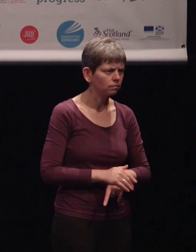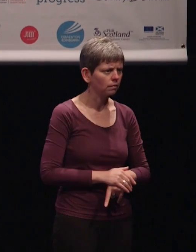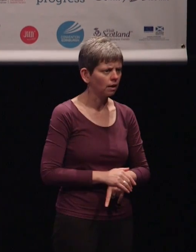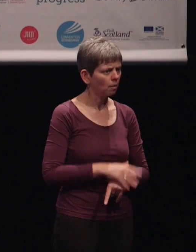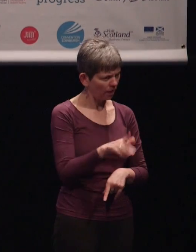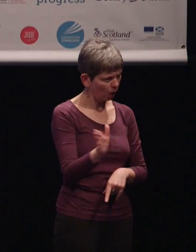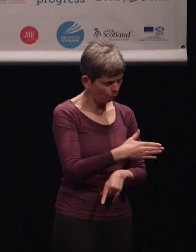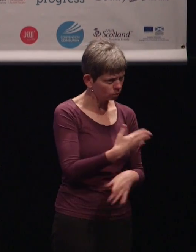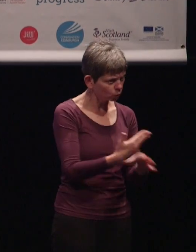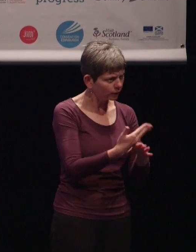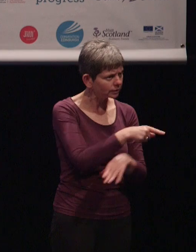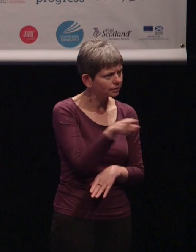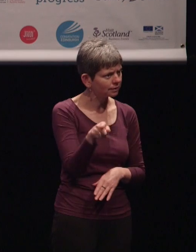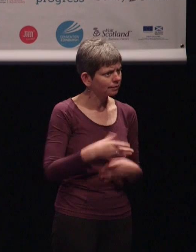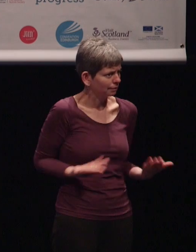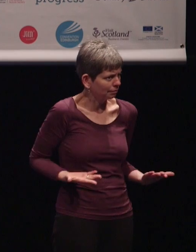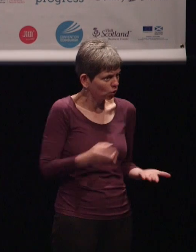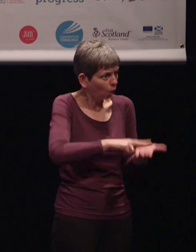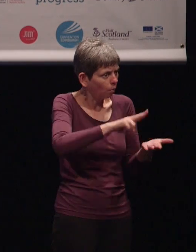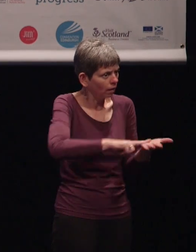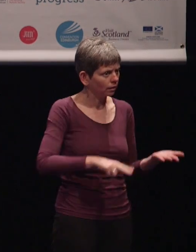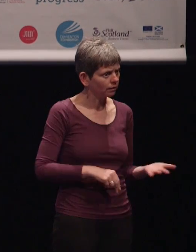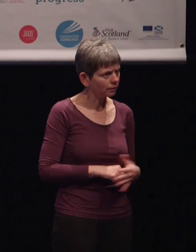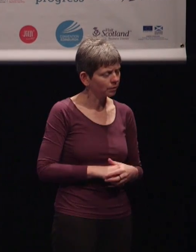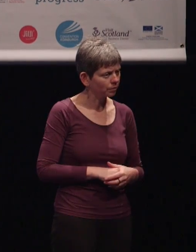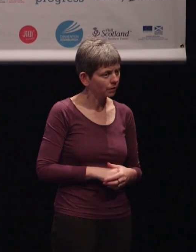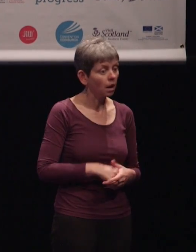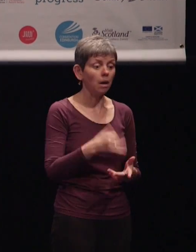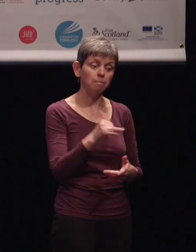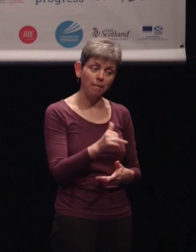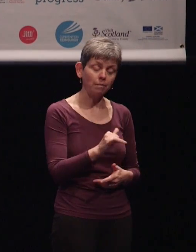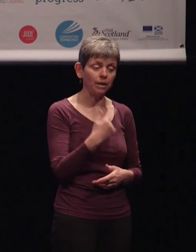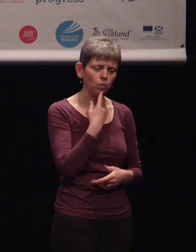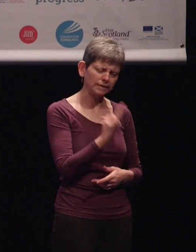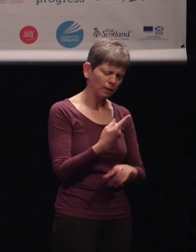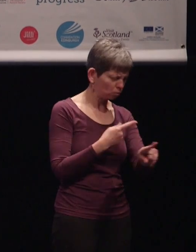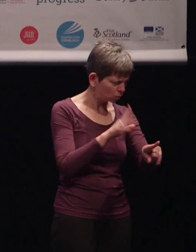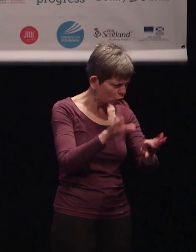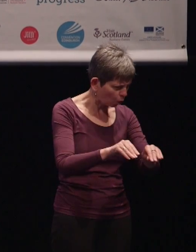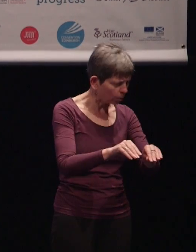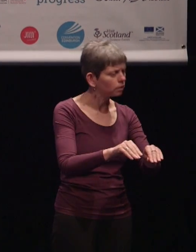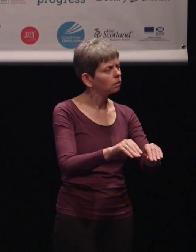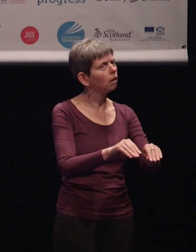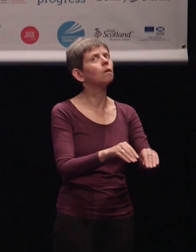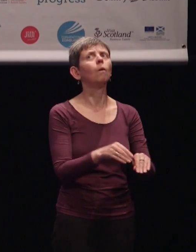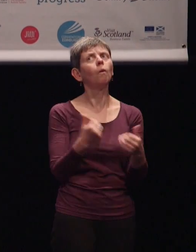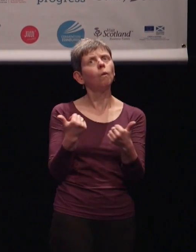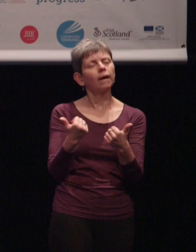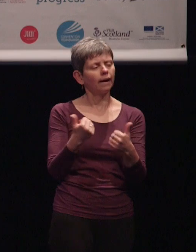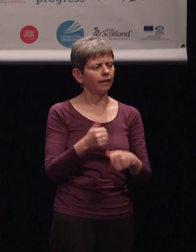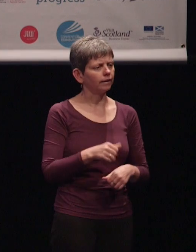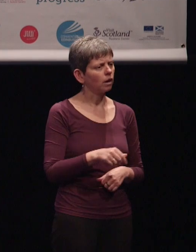they can maybe obey us when we tell them not to, but they have no